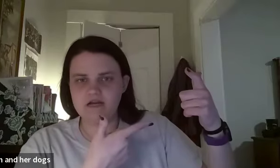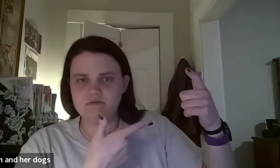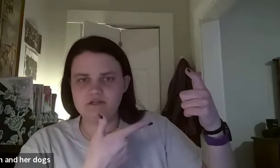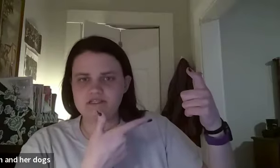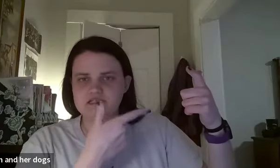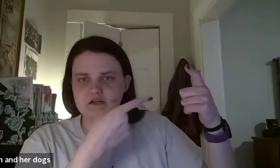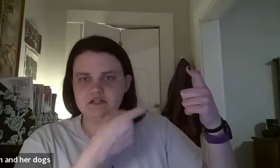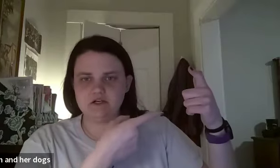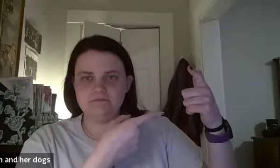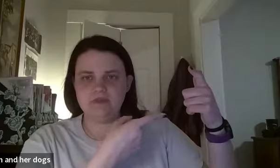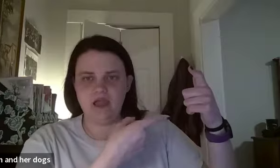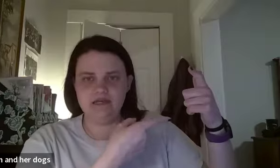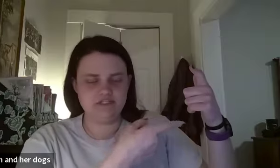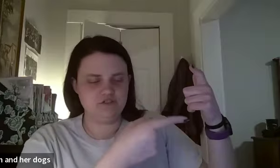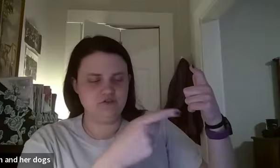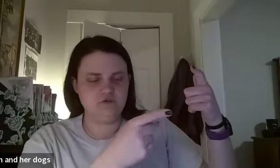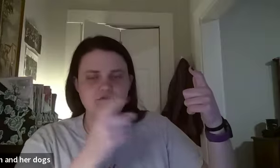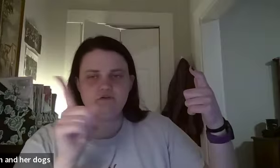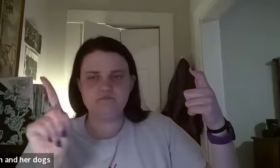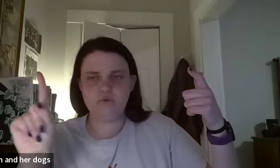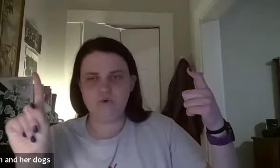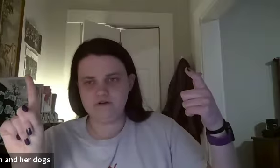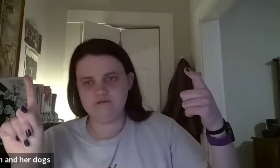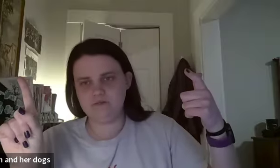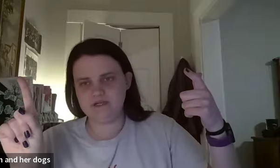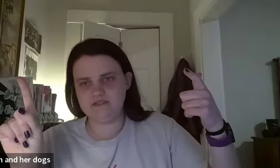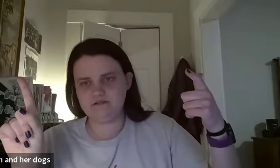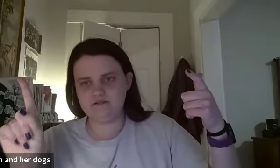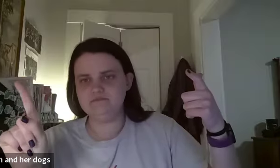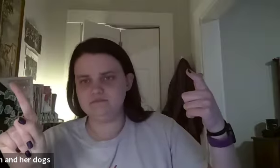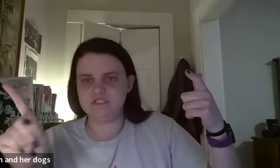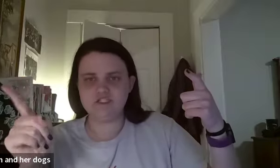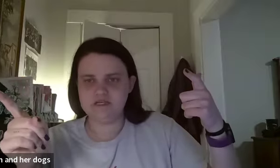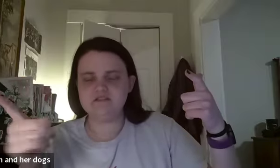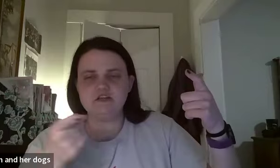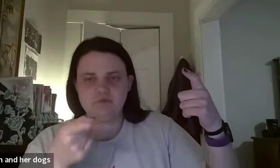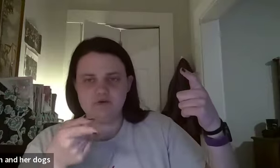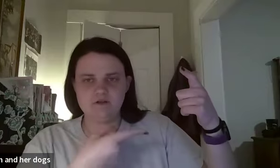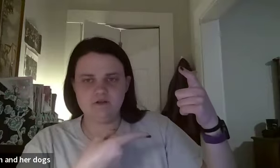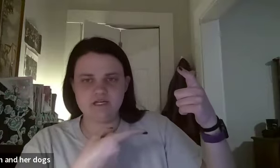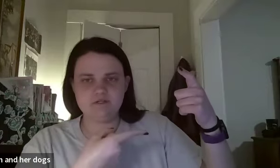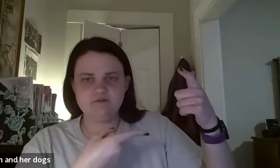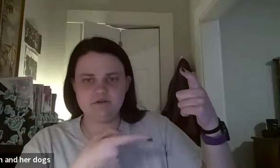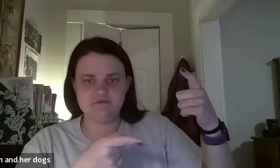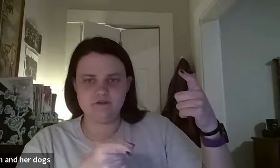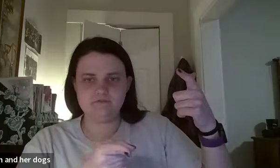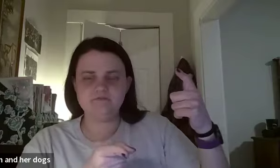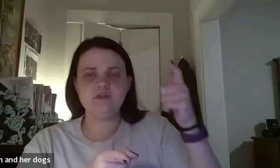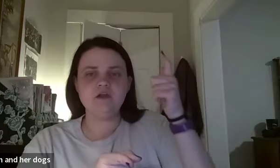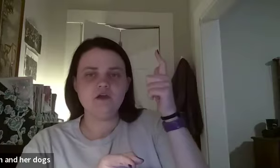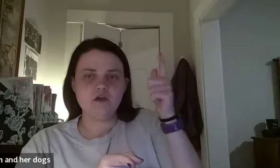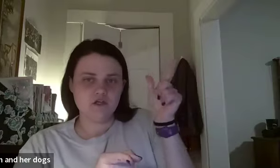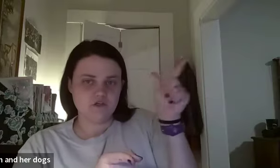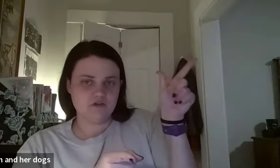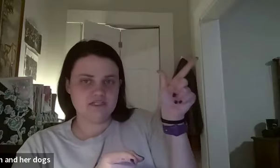and I realize that's not clear. You have your pointer finger basically. It's just basically a pointer finger, sideways pointer finger. You're going to